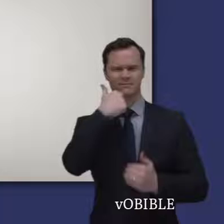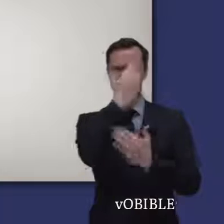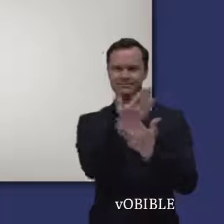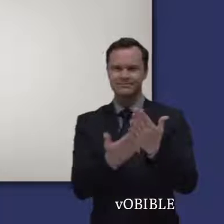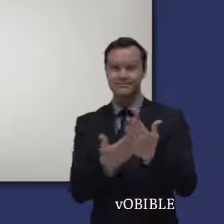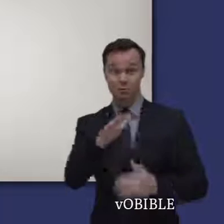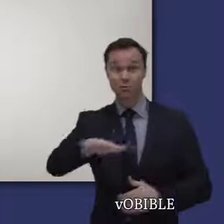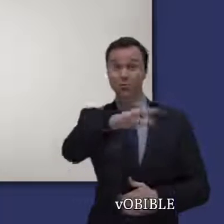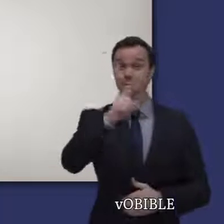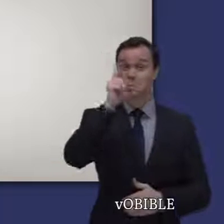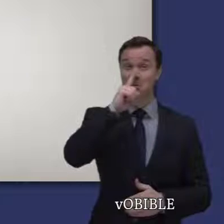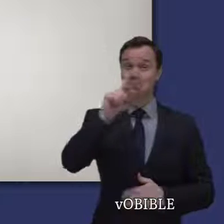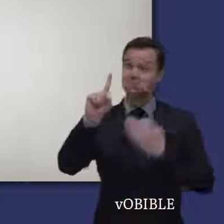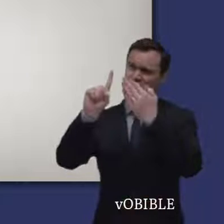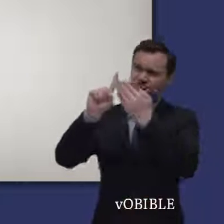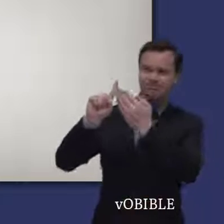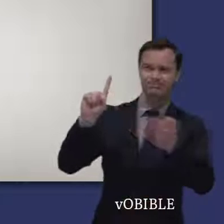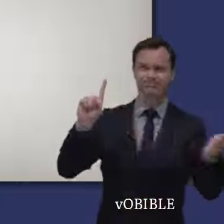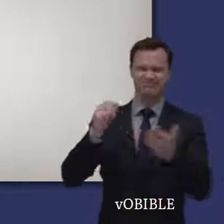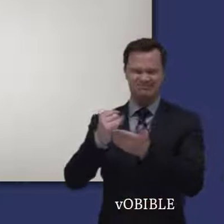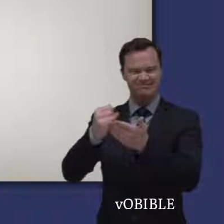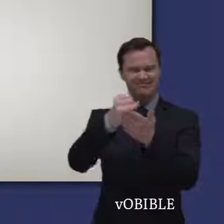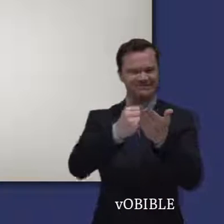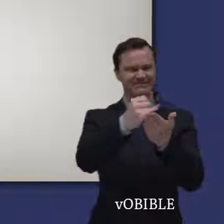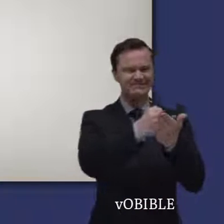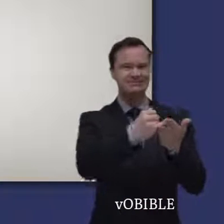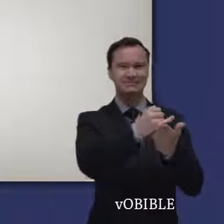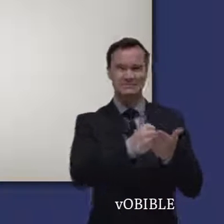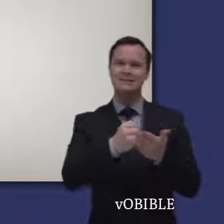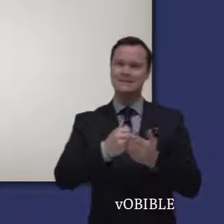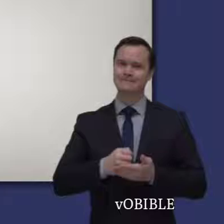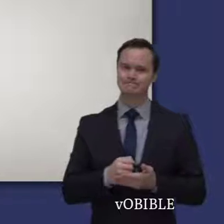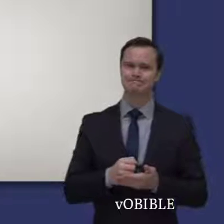Chapters 6 and 7 highlight the deplorable spiritual condition of the people.